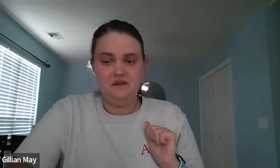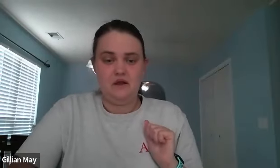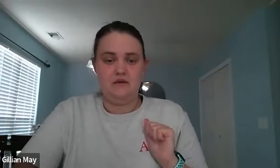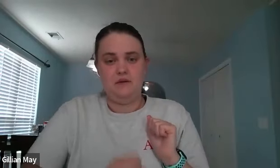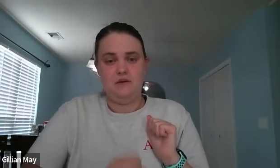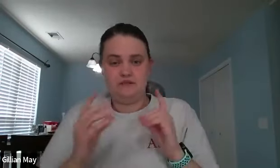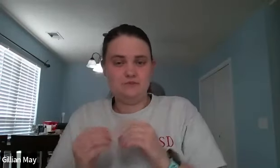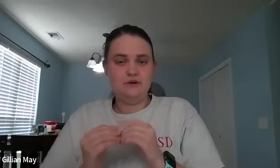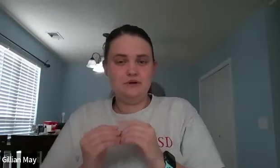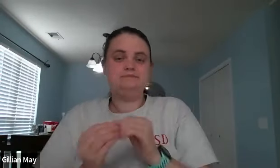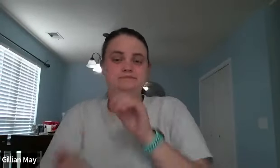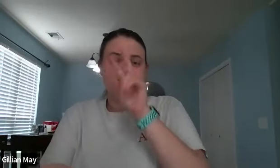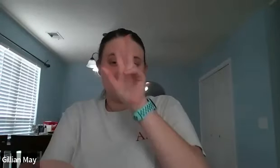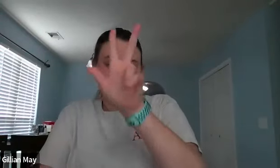All right, once more.